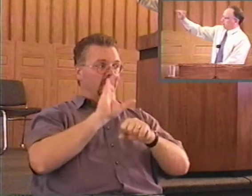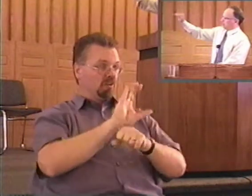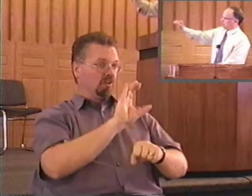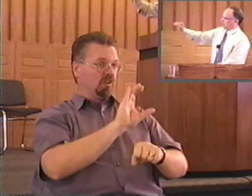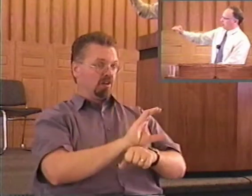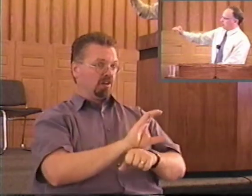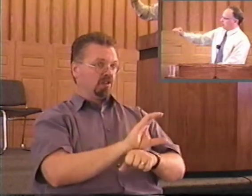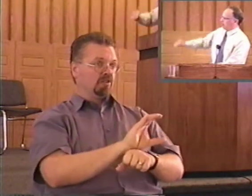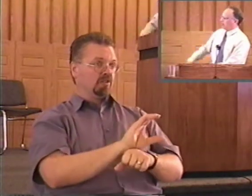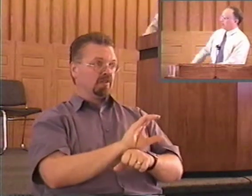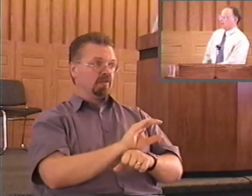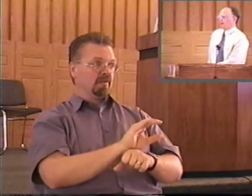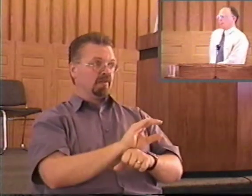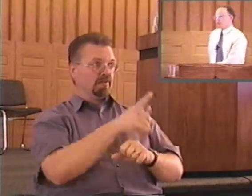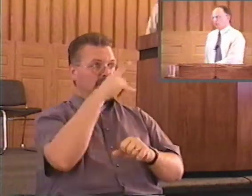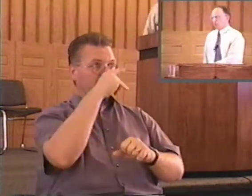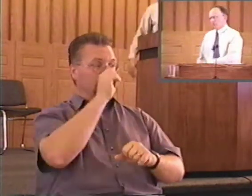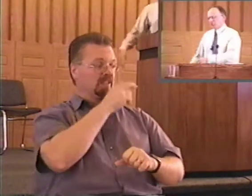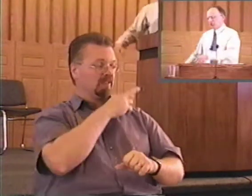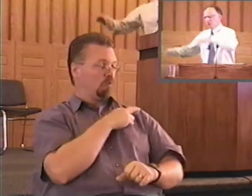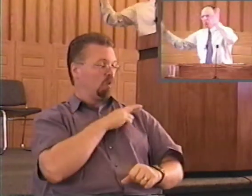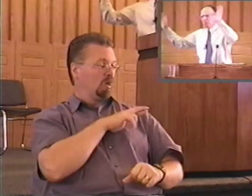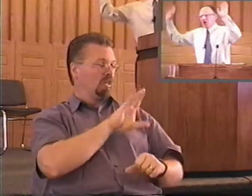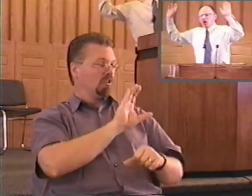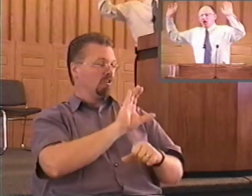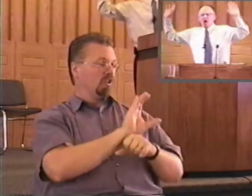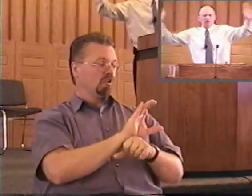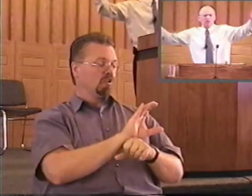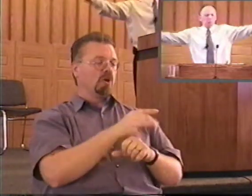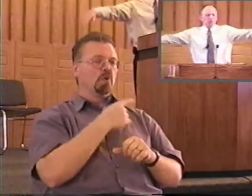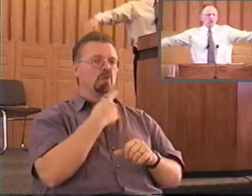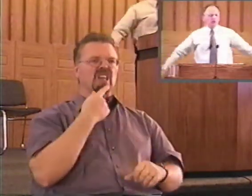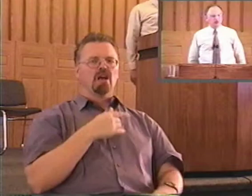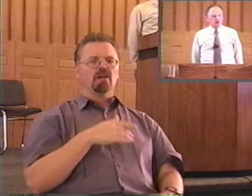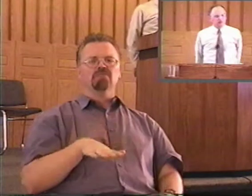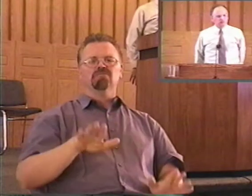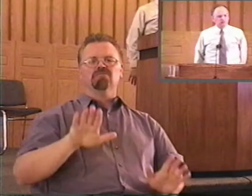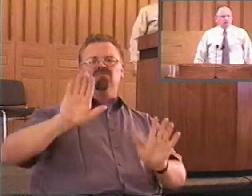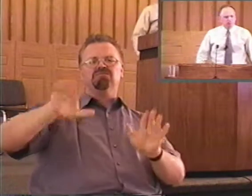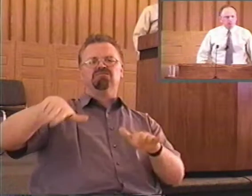religious culture that we're in, what do? We say, bah,